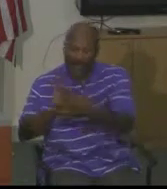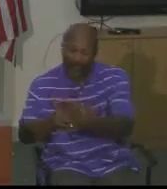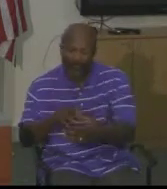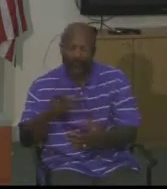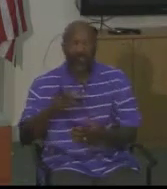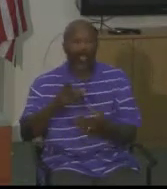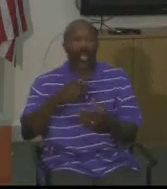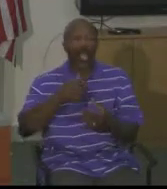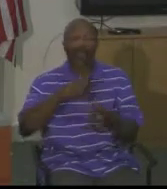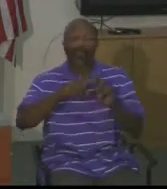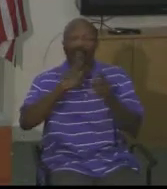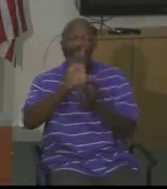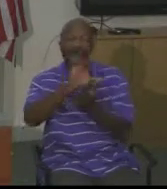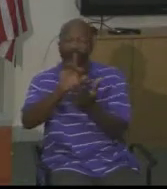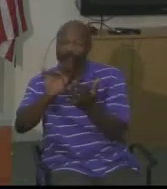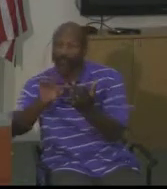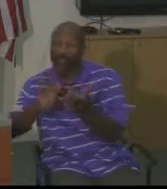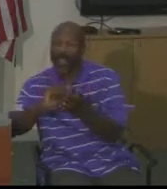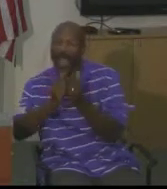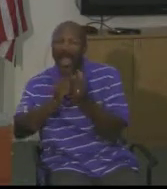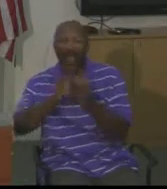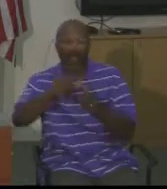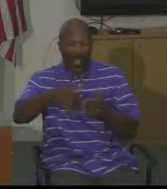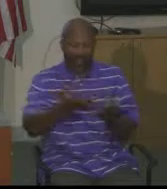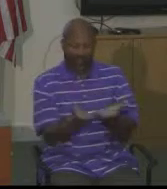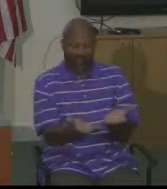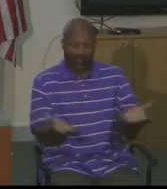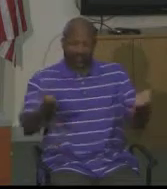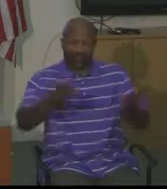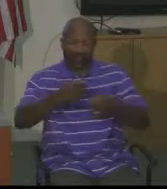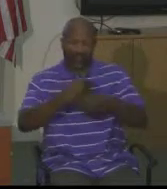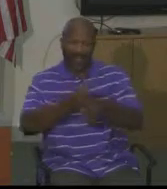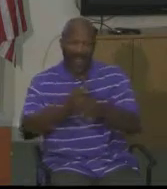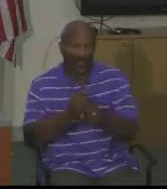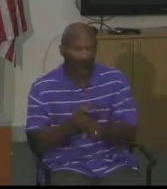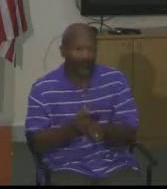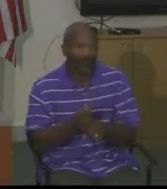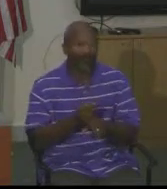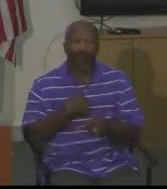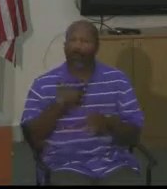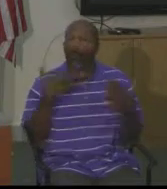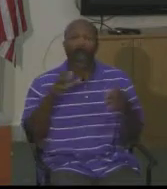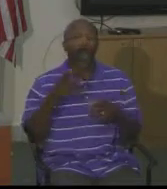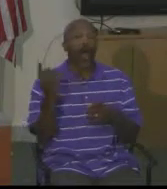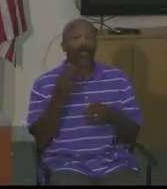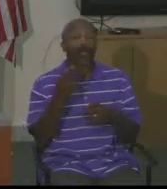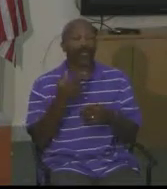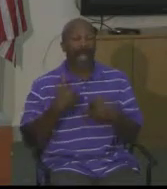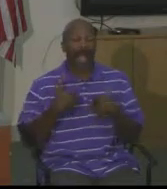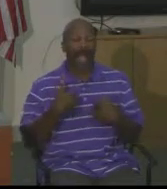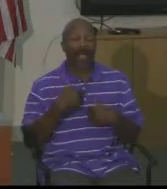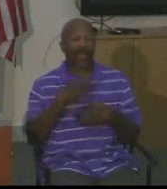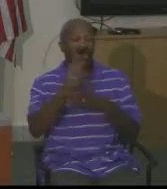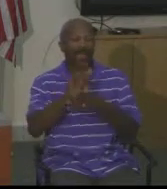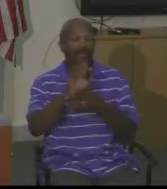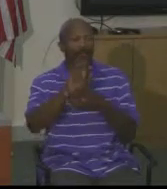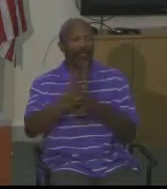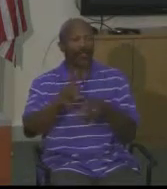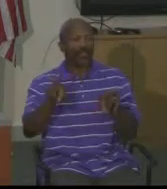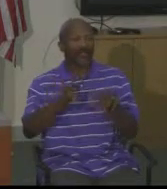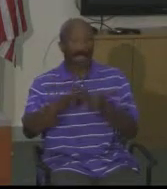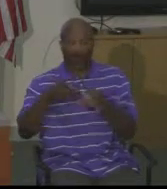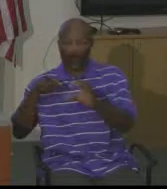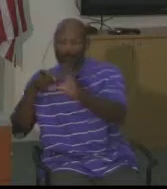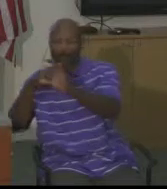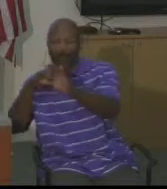to have some options for how the chassis is put together. We don't always want to have the keyboard in a certain